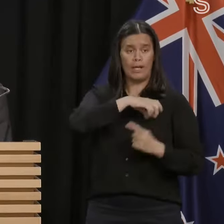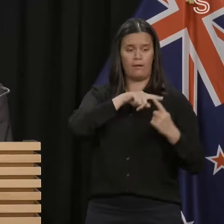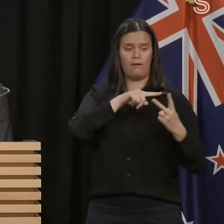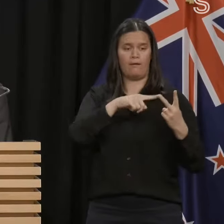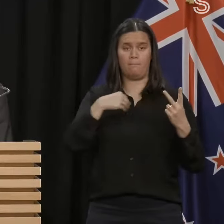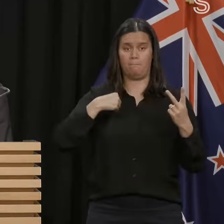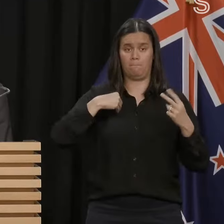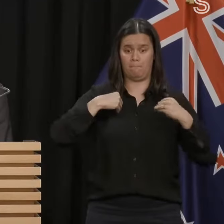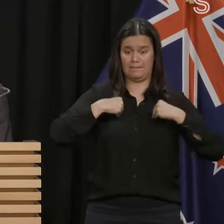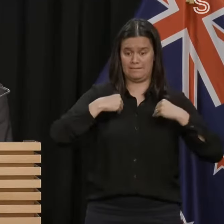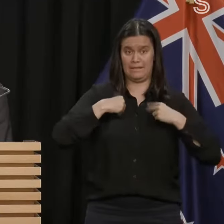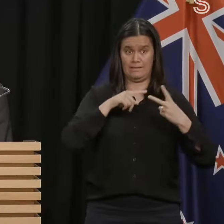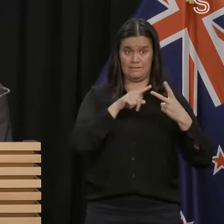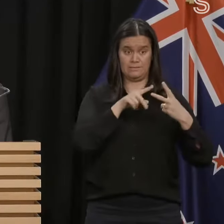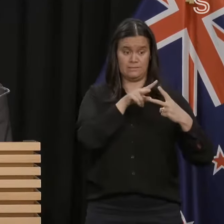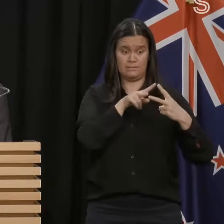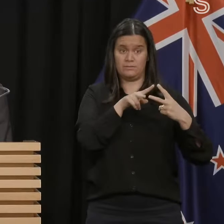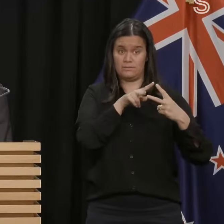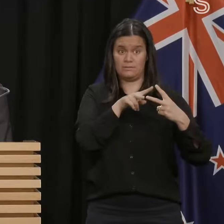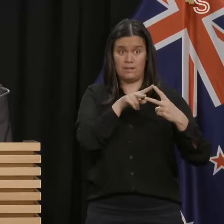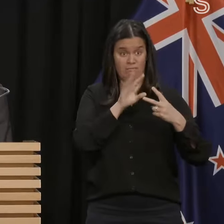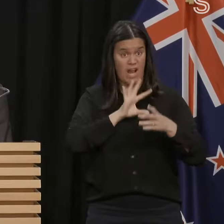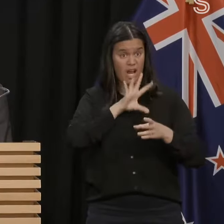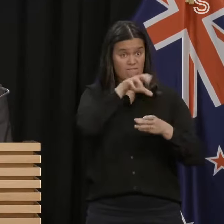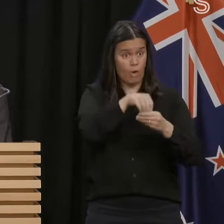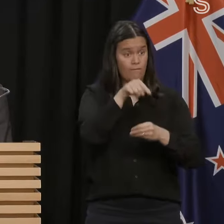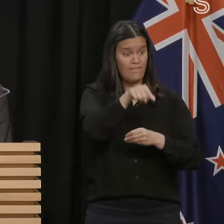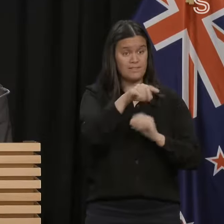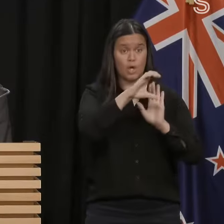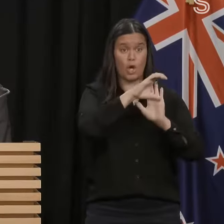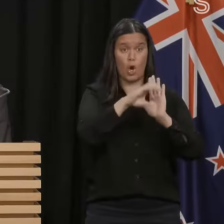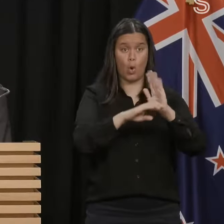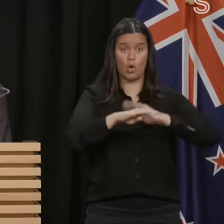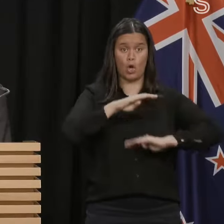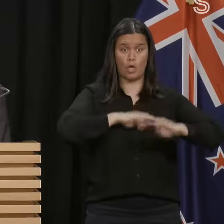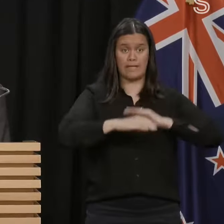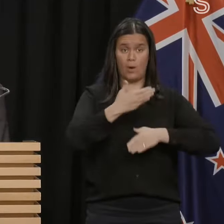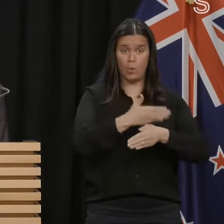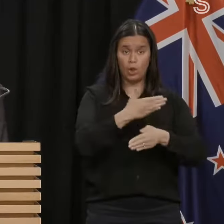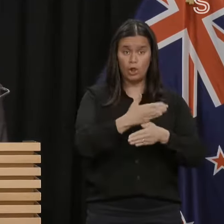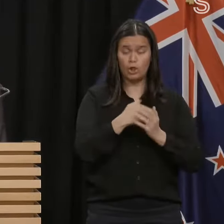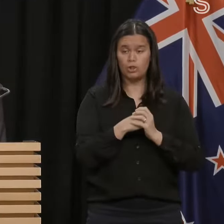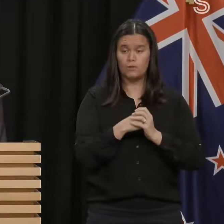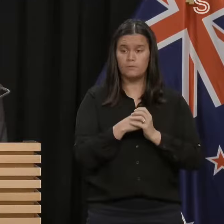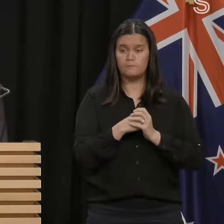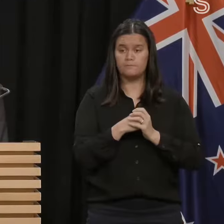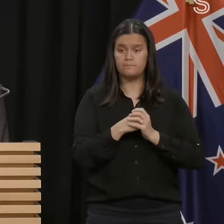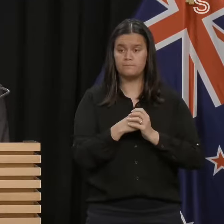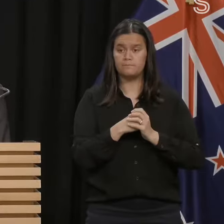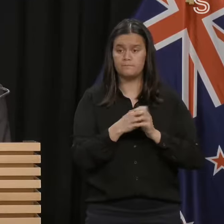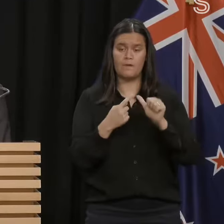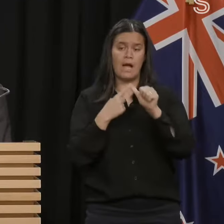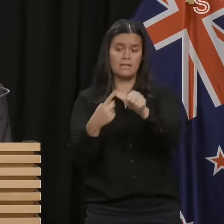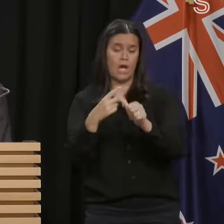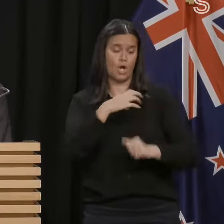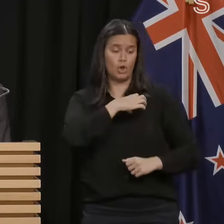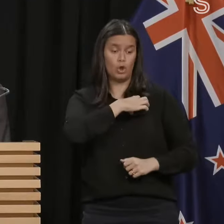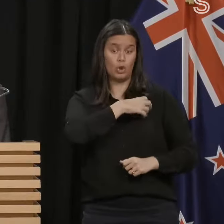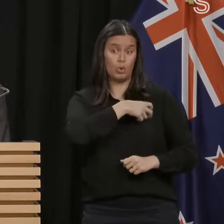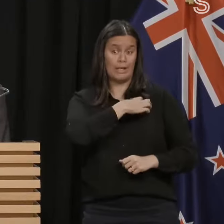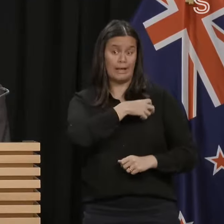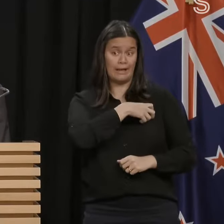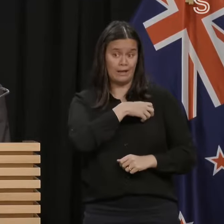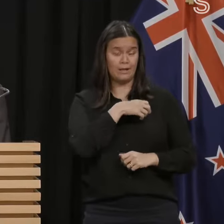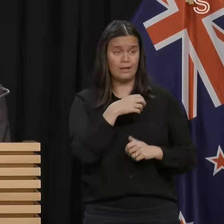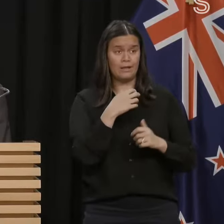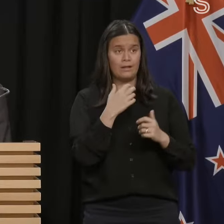Are they separate from this? How does that work? Well, unionists shouldn't. I mean, unionists, anyone else who wants